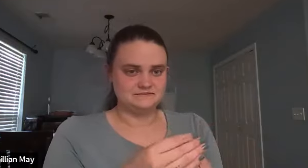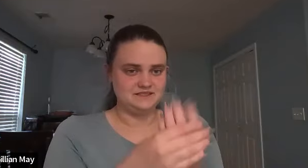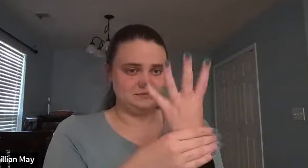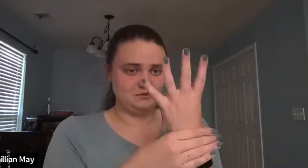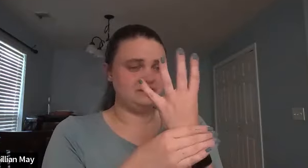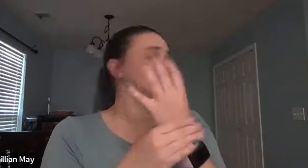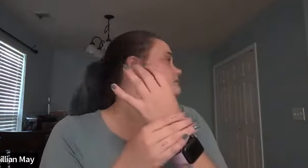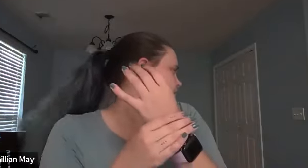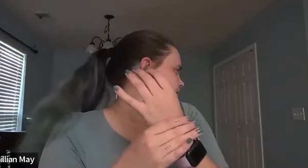Spring.